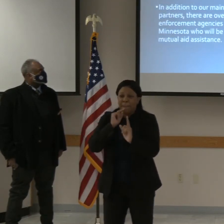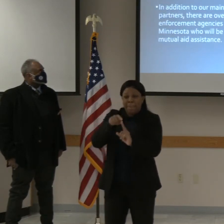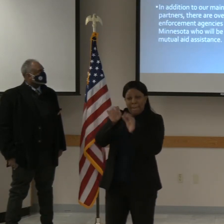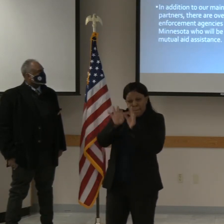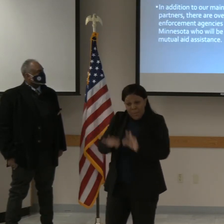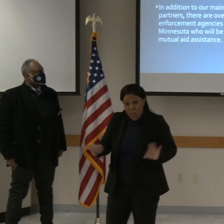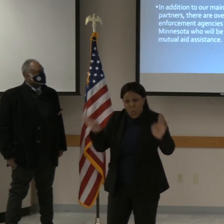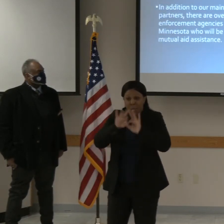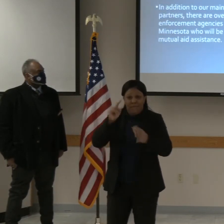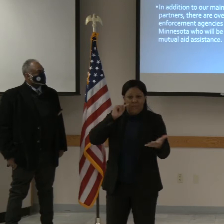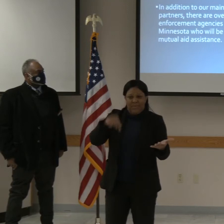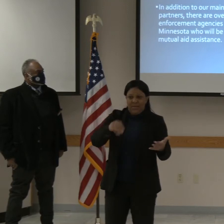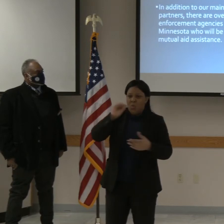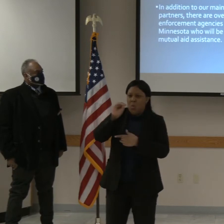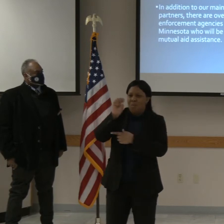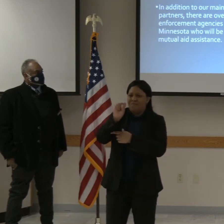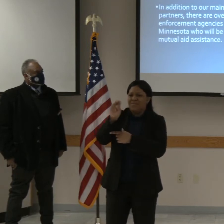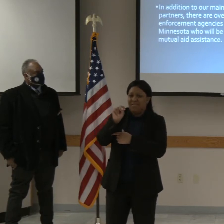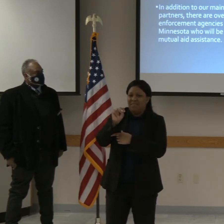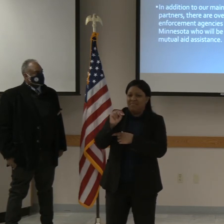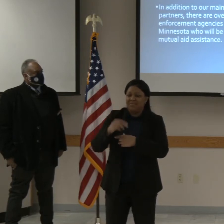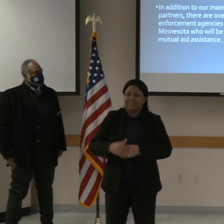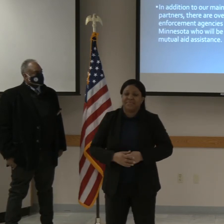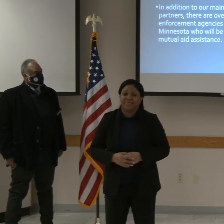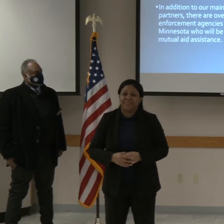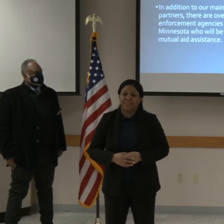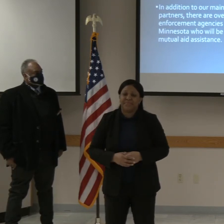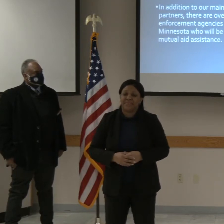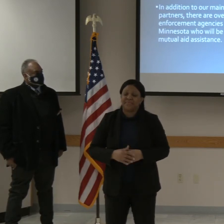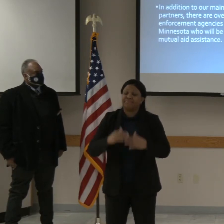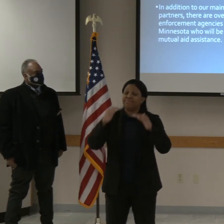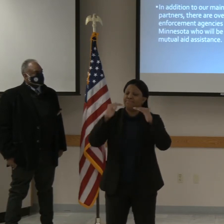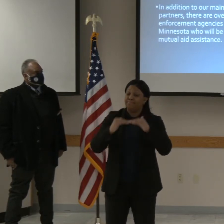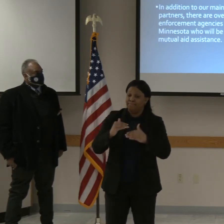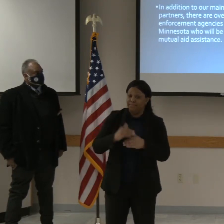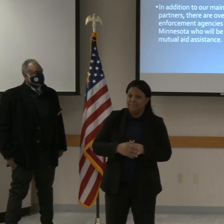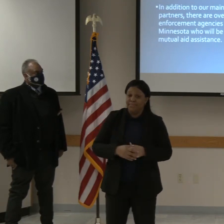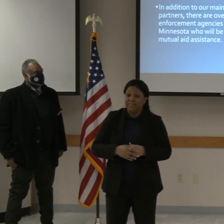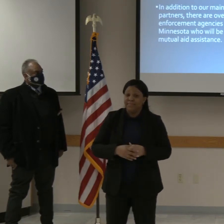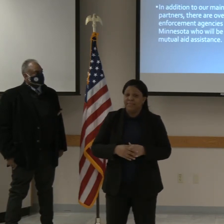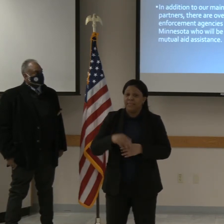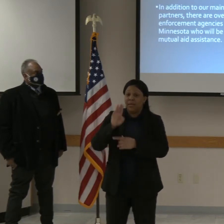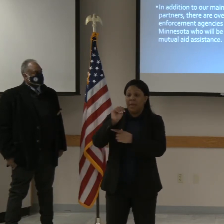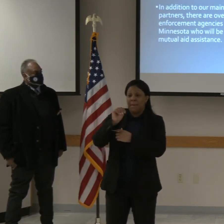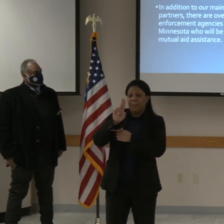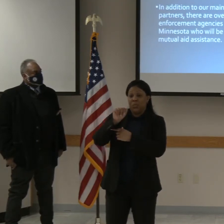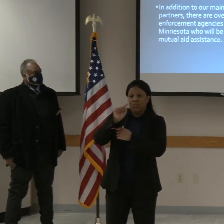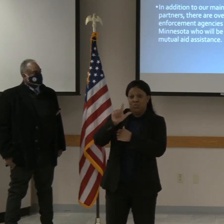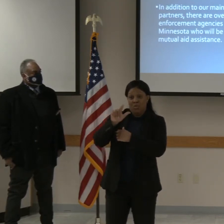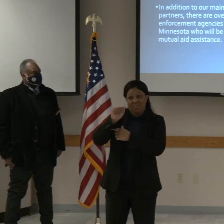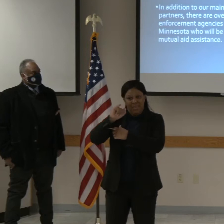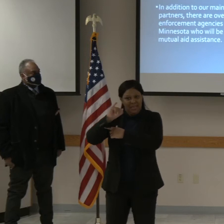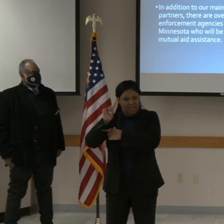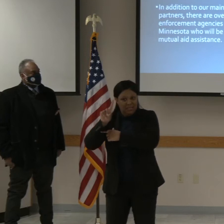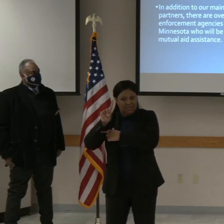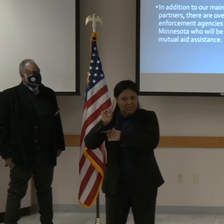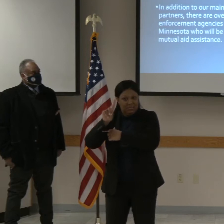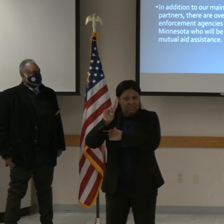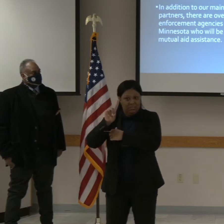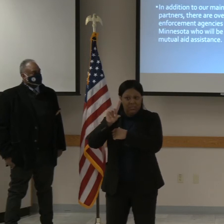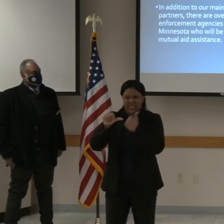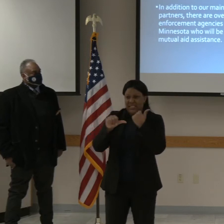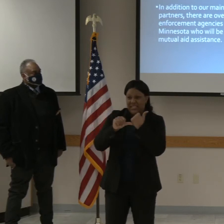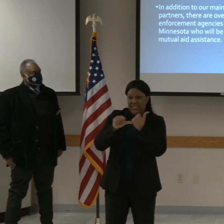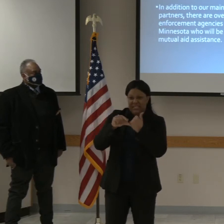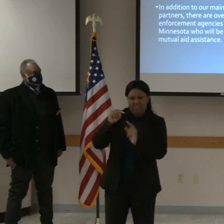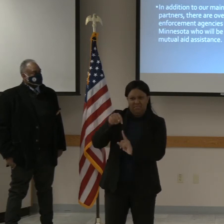up often is mutual aid assistance. We have called under the Unified Command Planning Team, have called for assistance from other